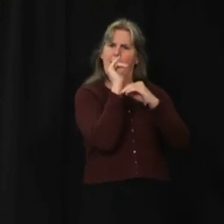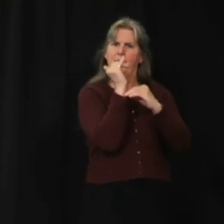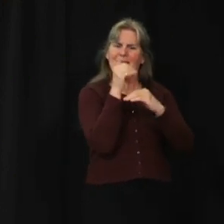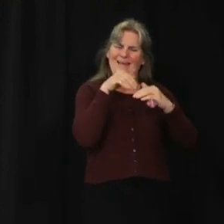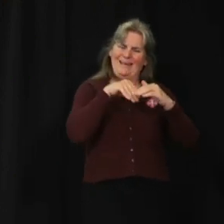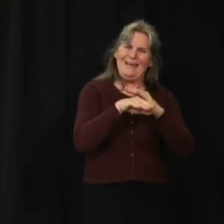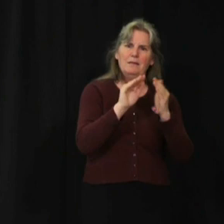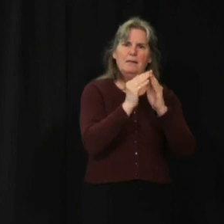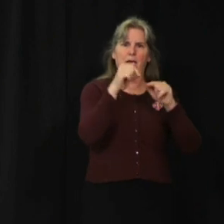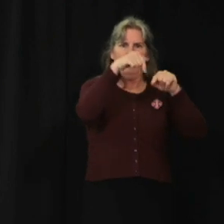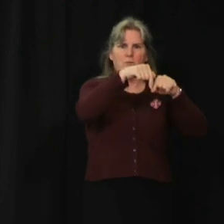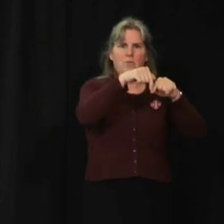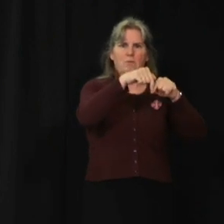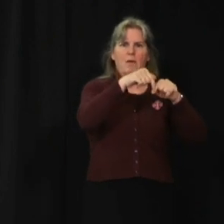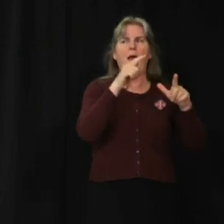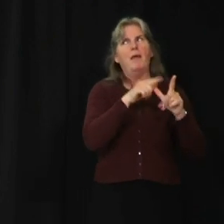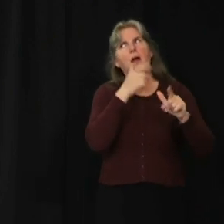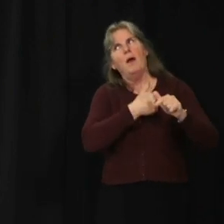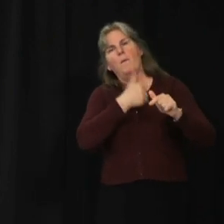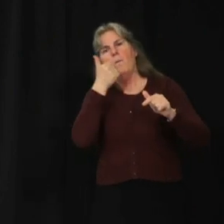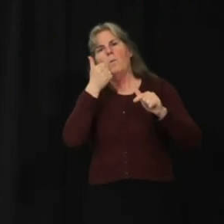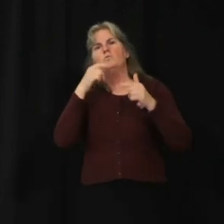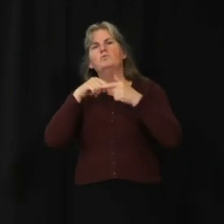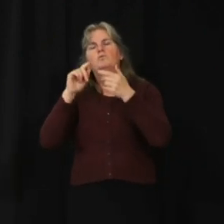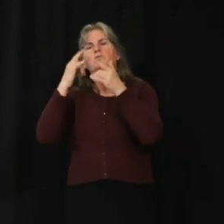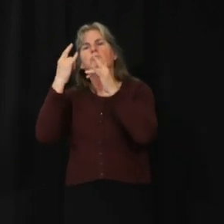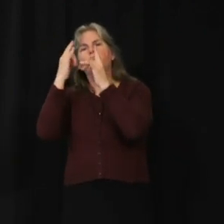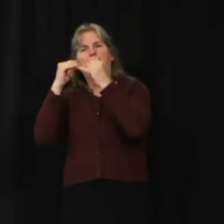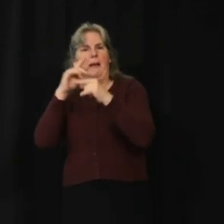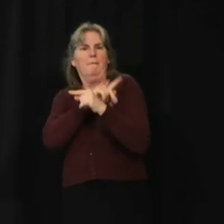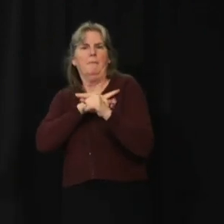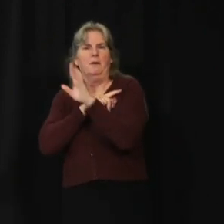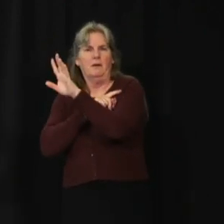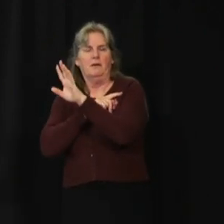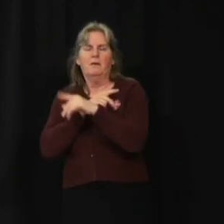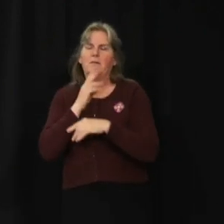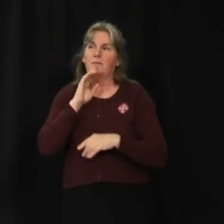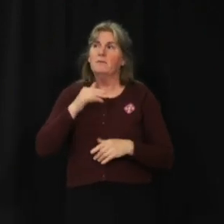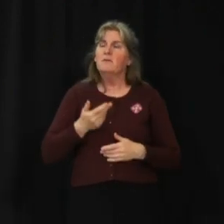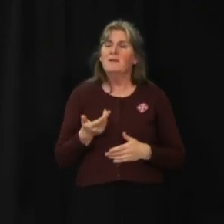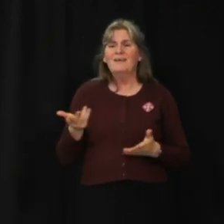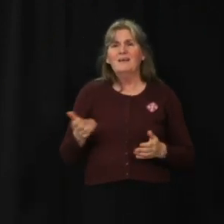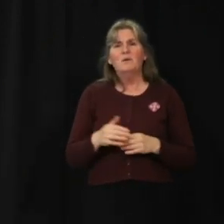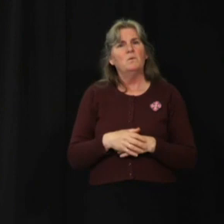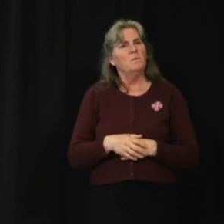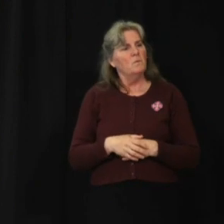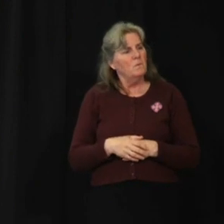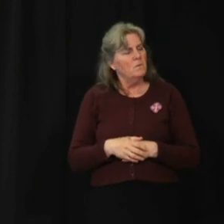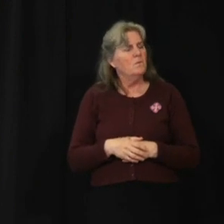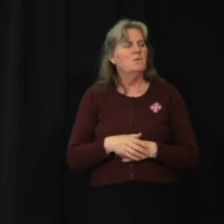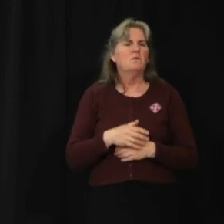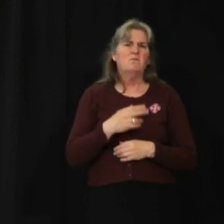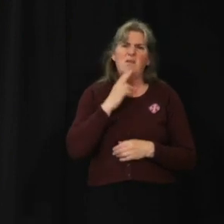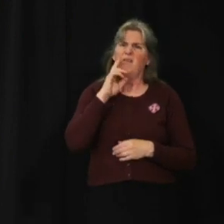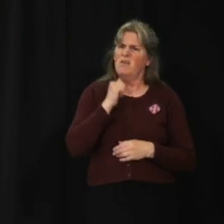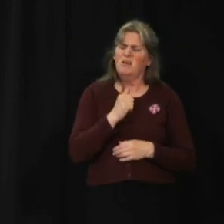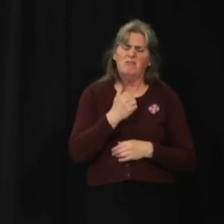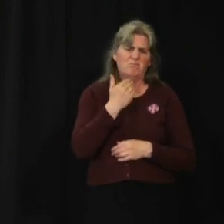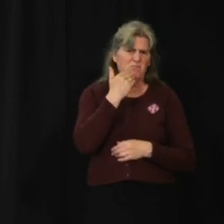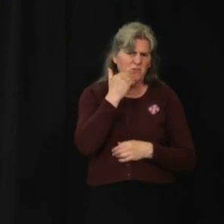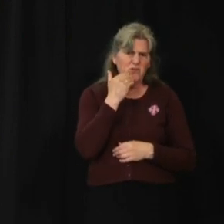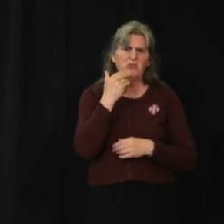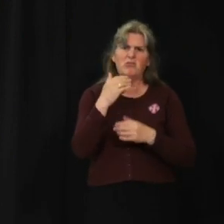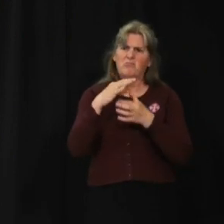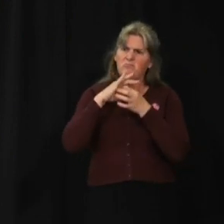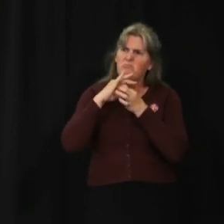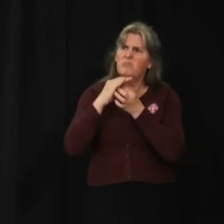and we're so lucky to have the conduits of communication that we do have with the First